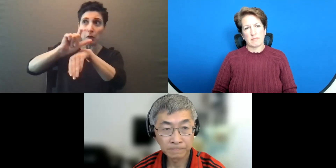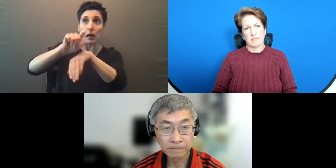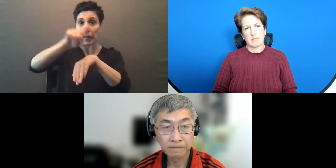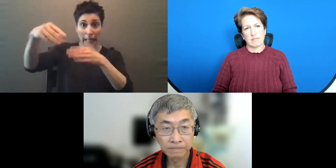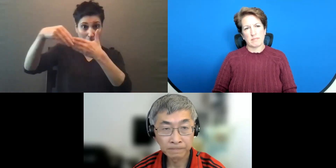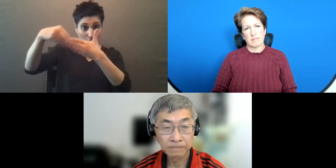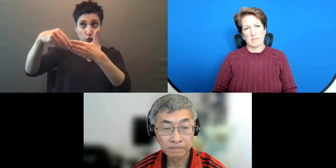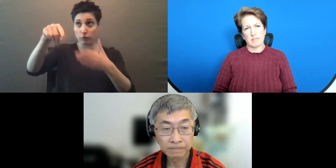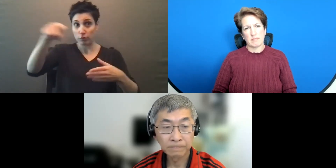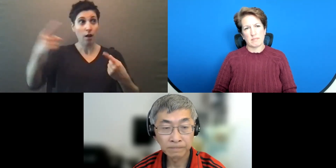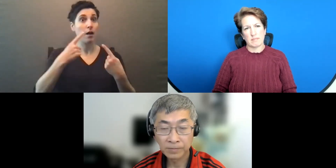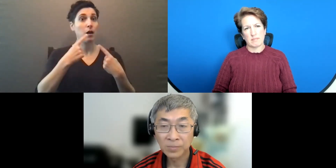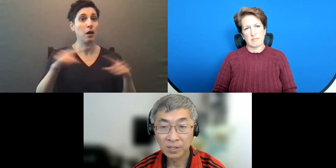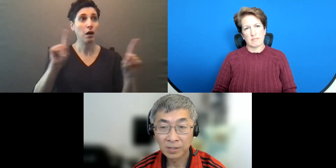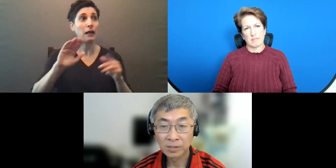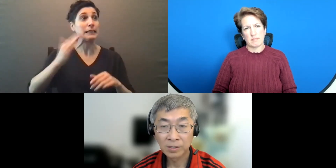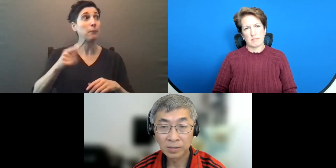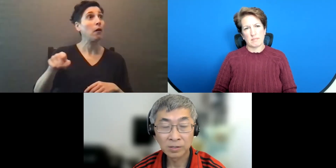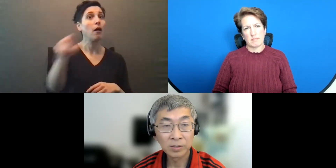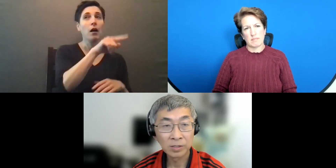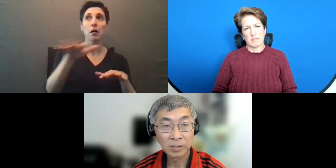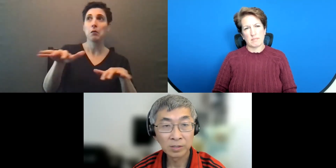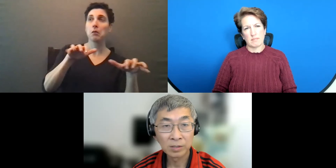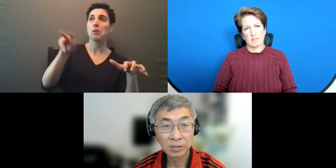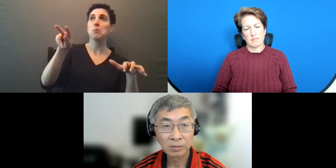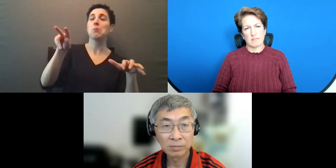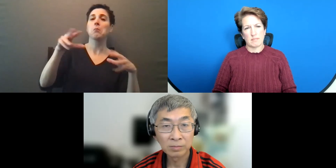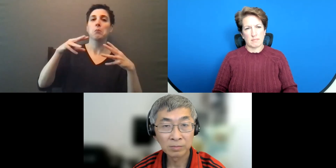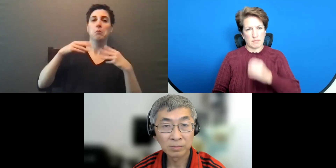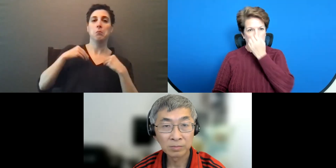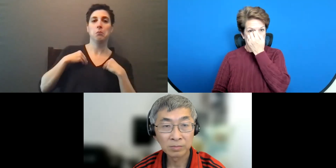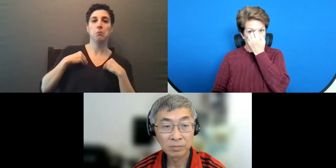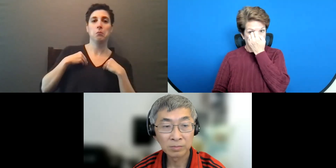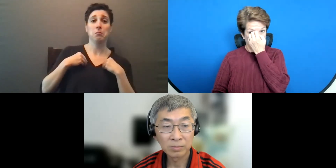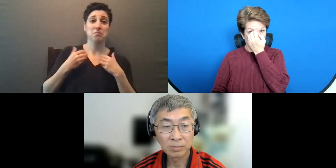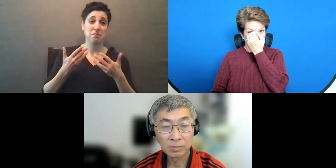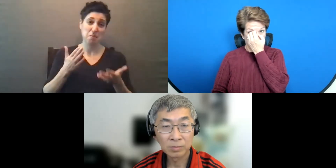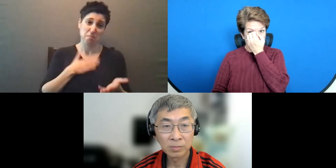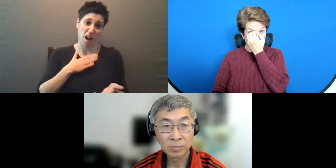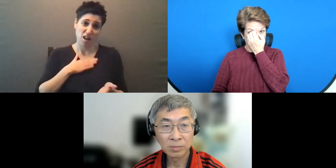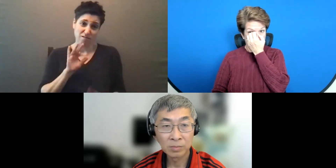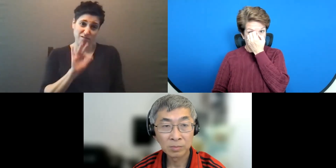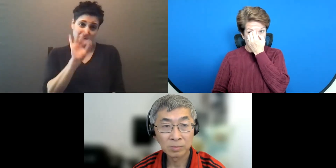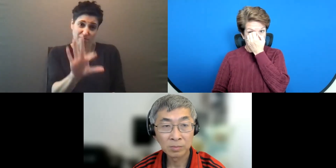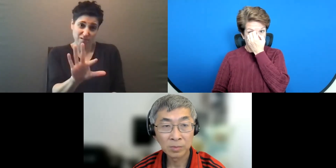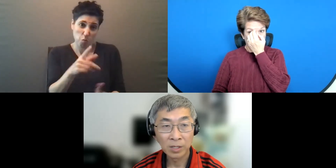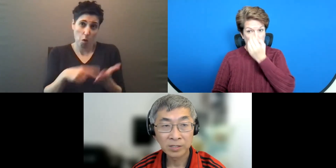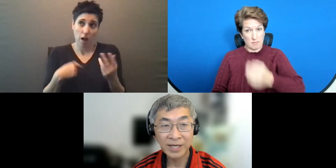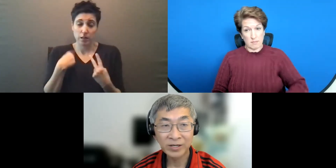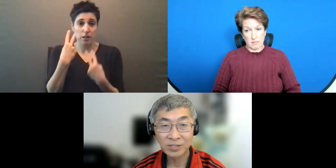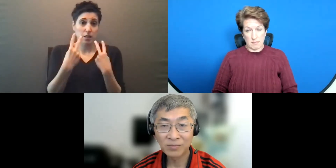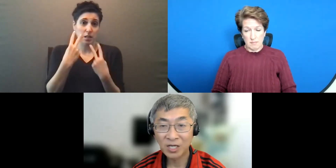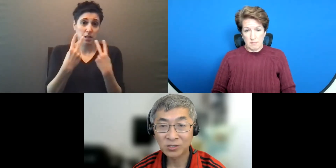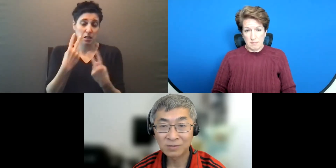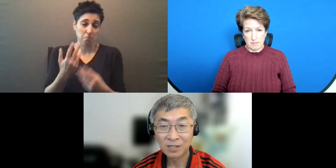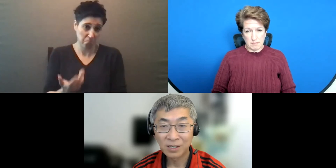information. That's what I wanted to share. Maybe I'm wrong, but just I'm sharing what I felt. Thank